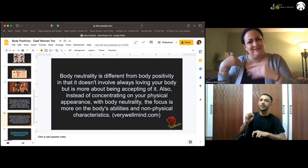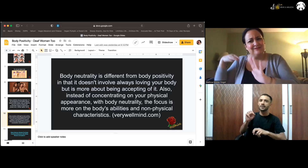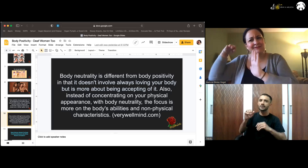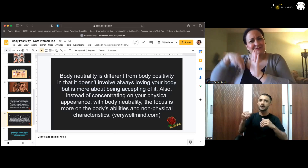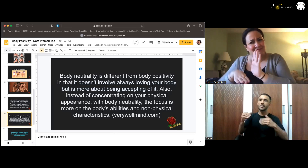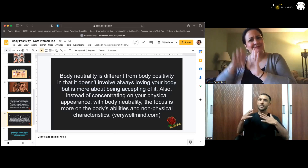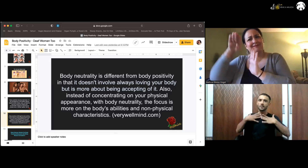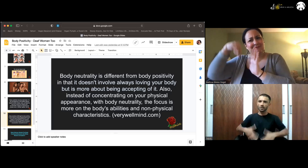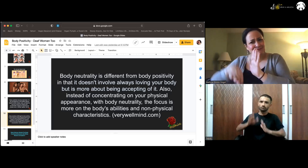positivity, and also